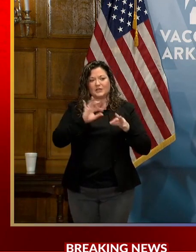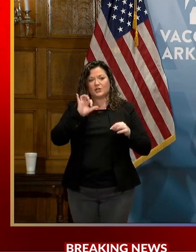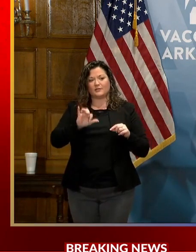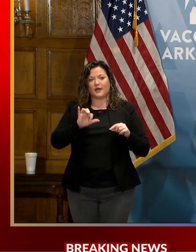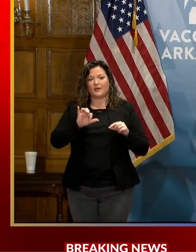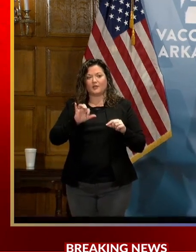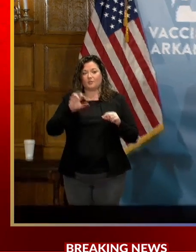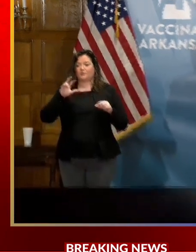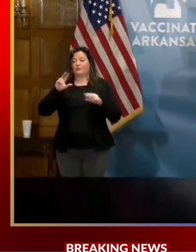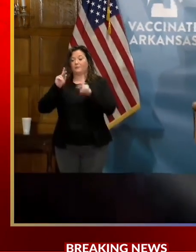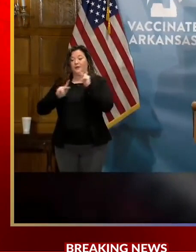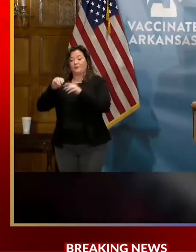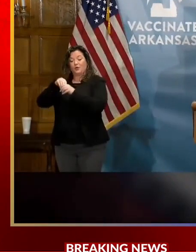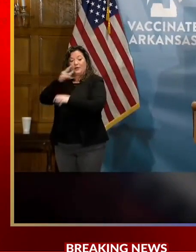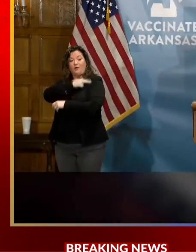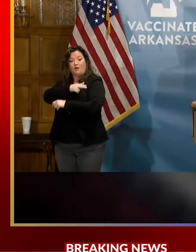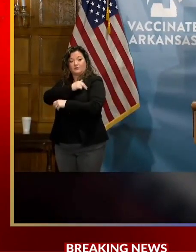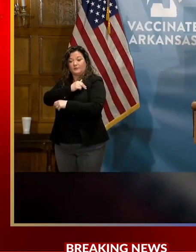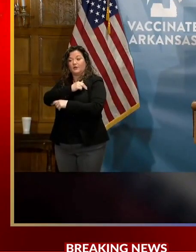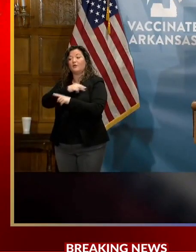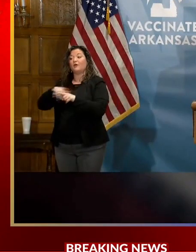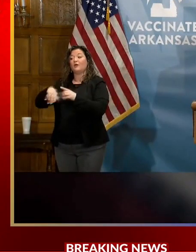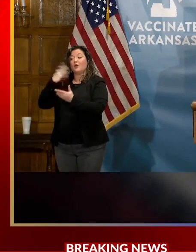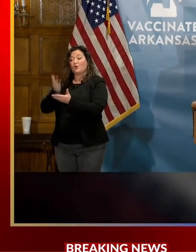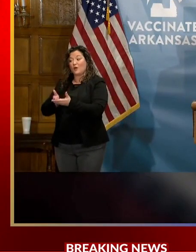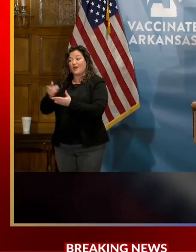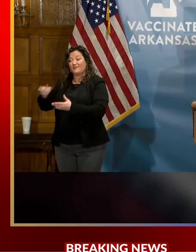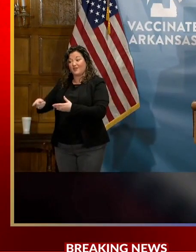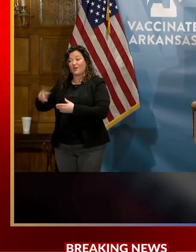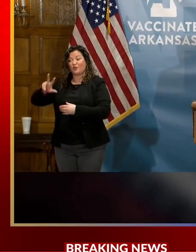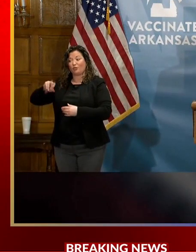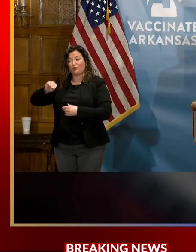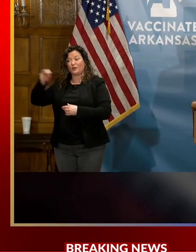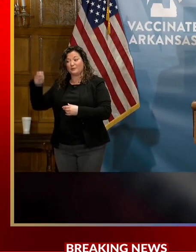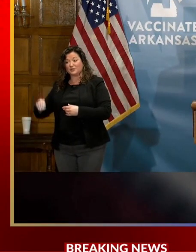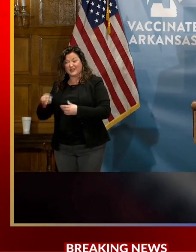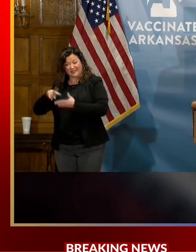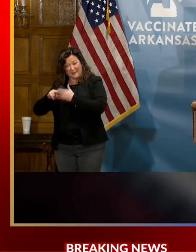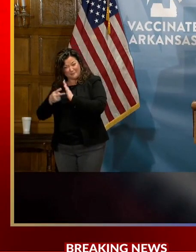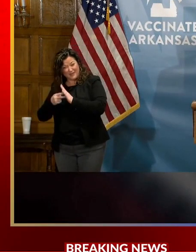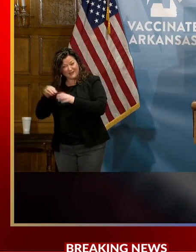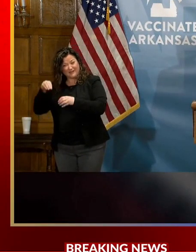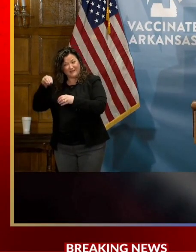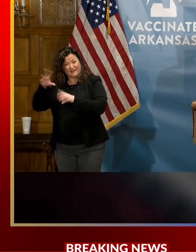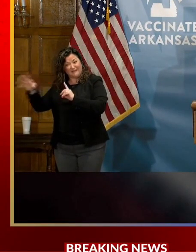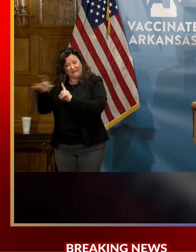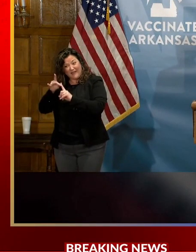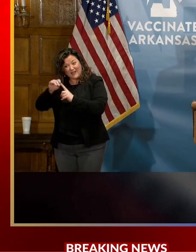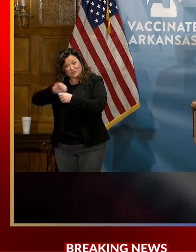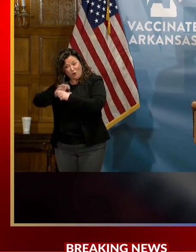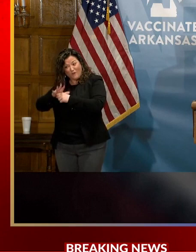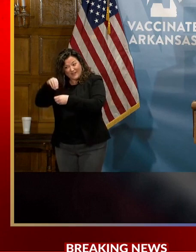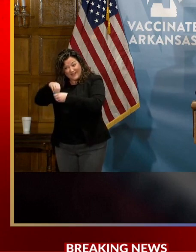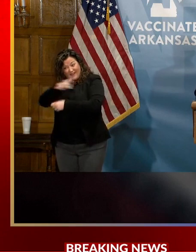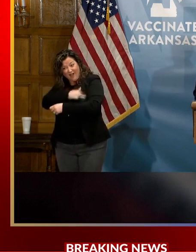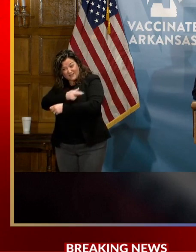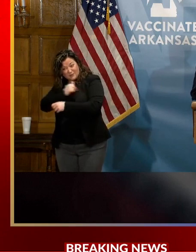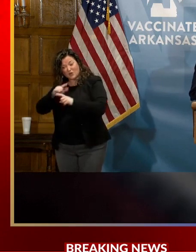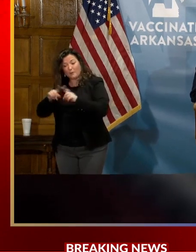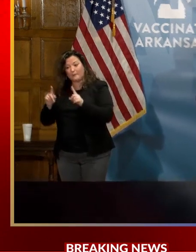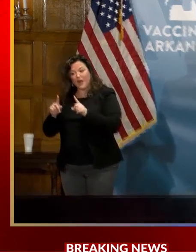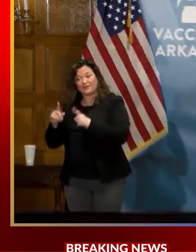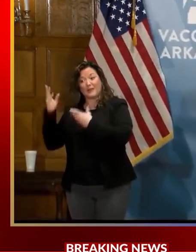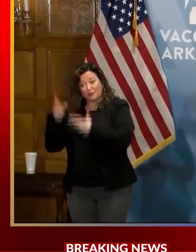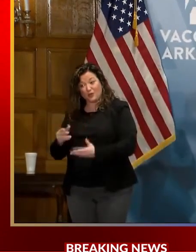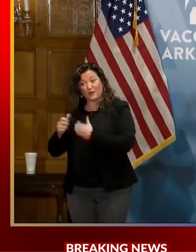of people at the hospital that are testing positive when they get there, that doesn't mean they're catching COVID in the hospital. That means they're getting tested when they arrive. Well, absolutely. It does not mean